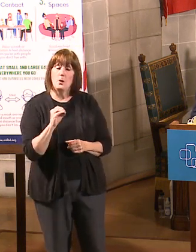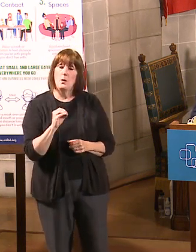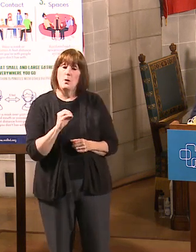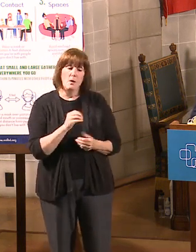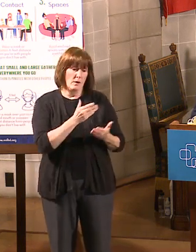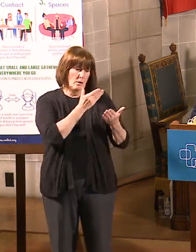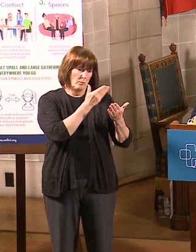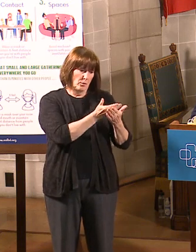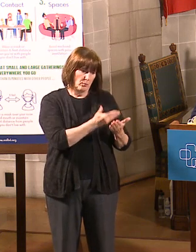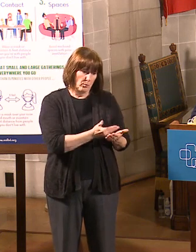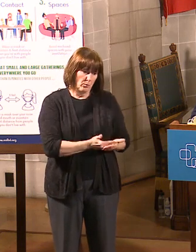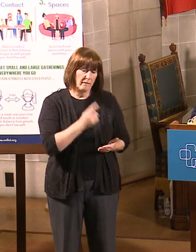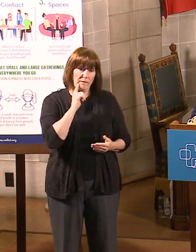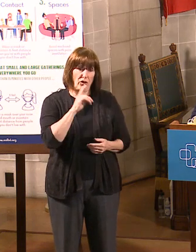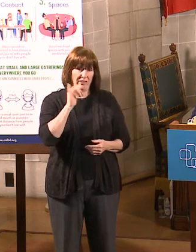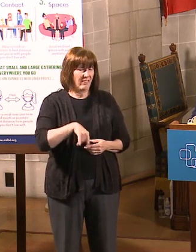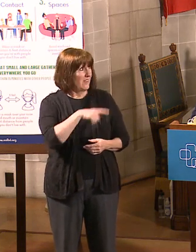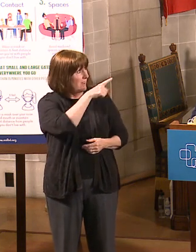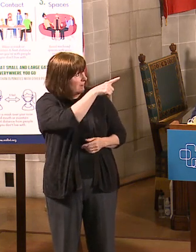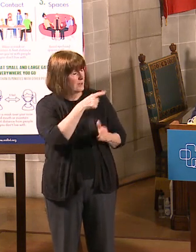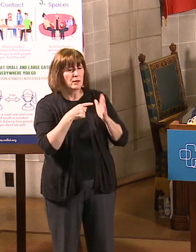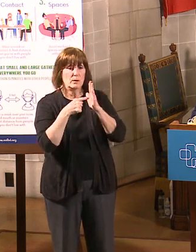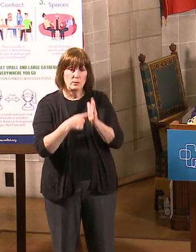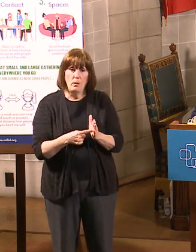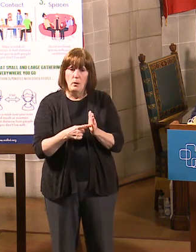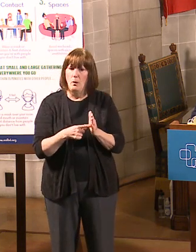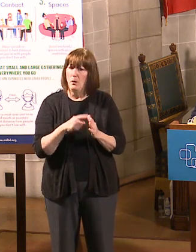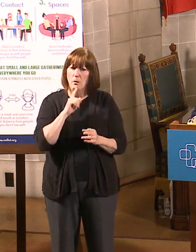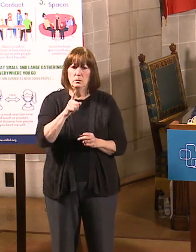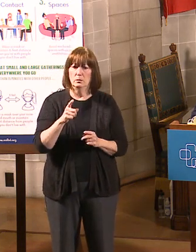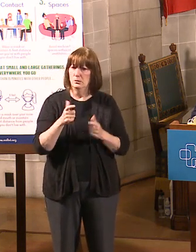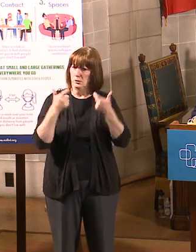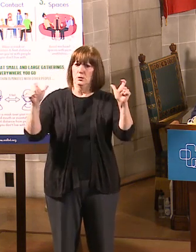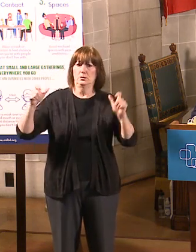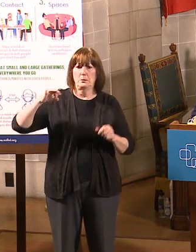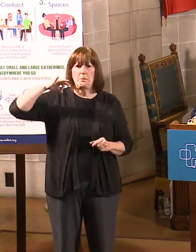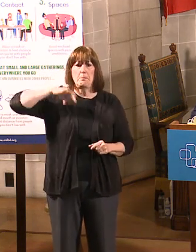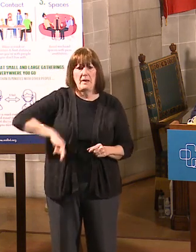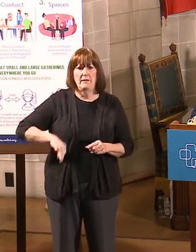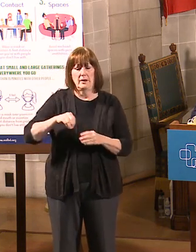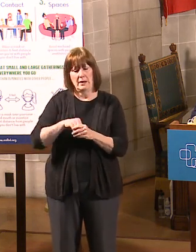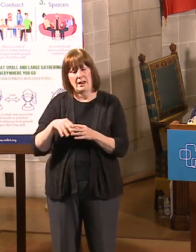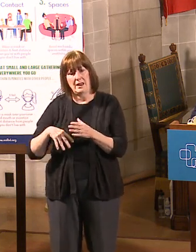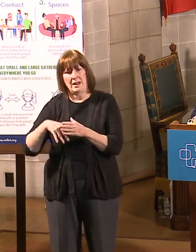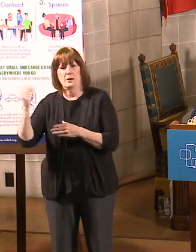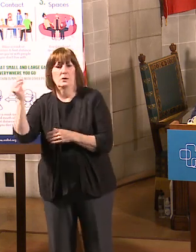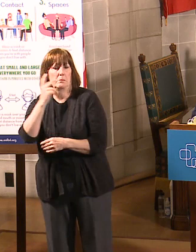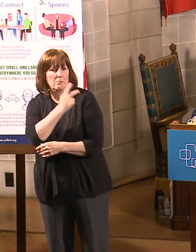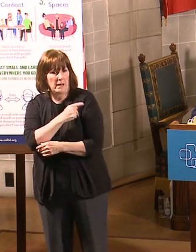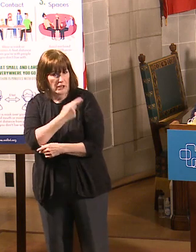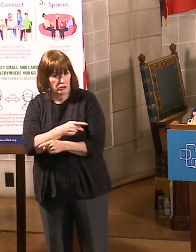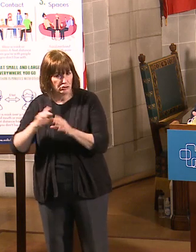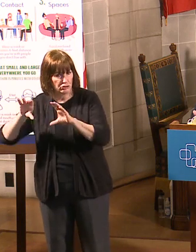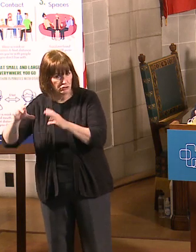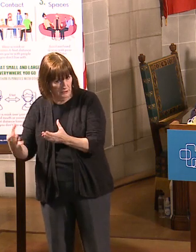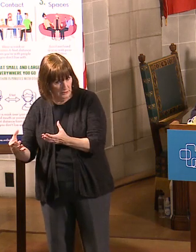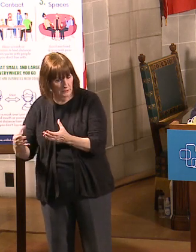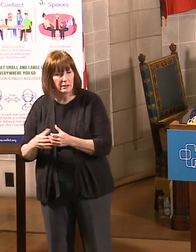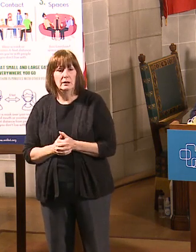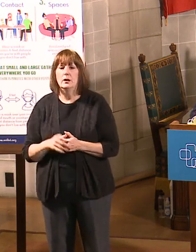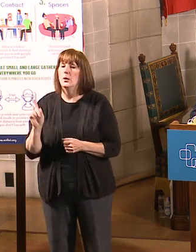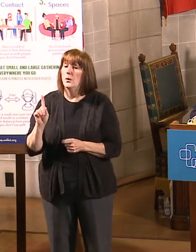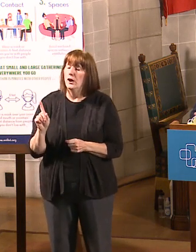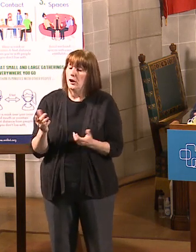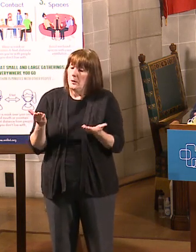for the monoclonal antibodies showed this to be of benefit in the outpatient setting, where it